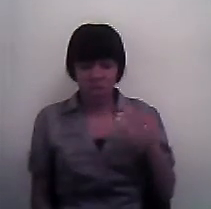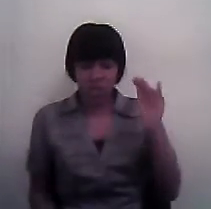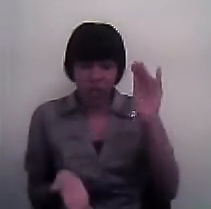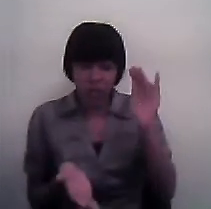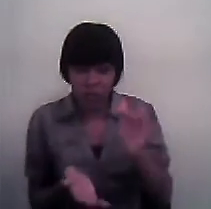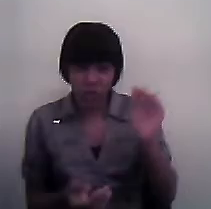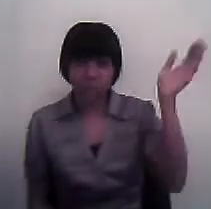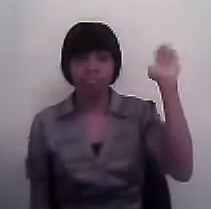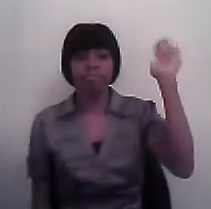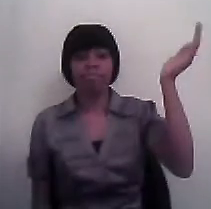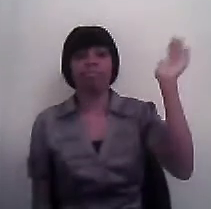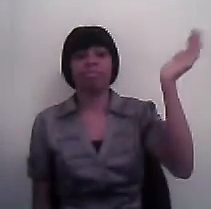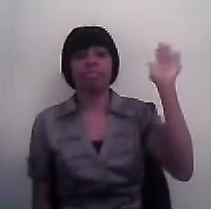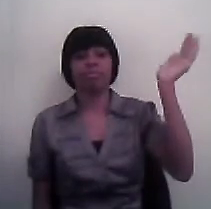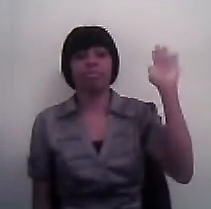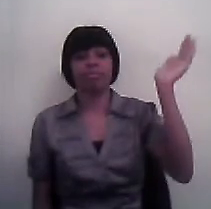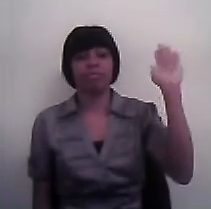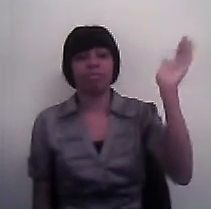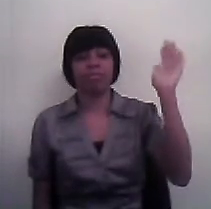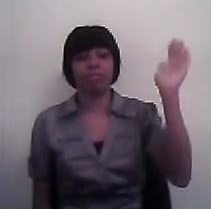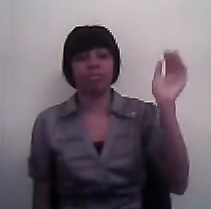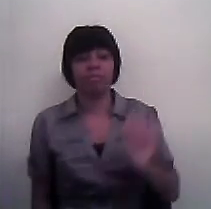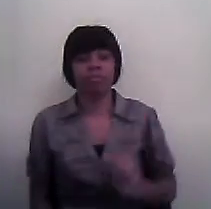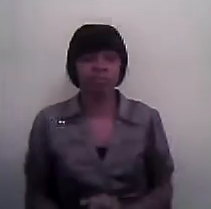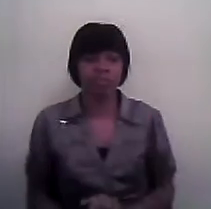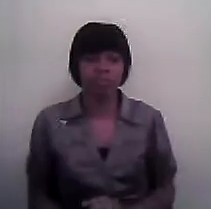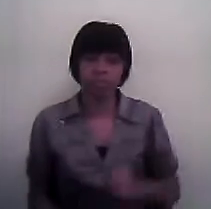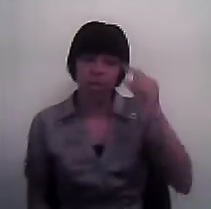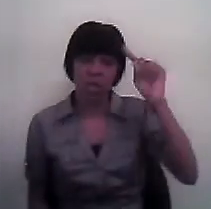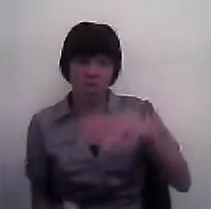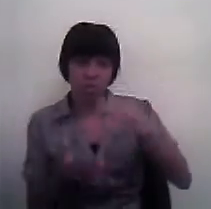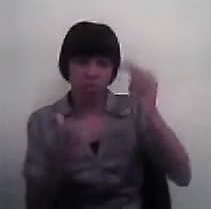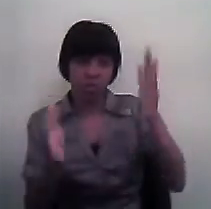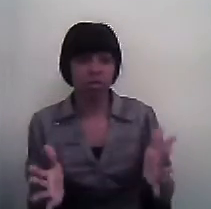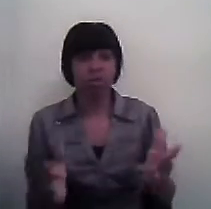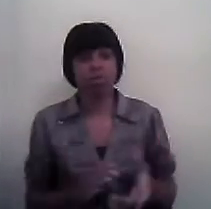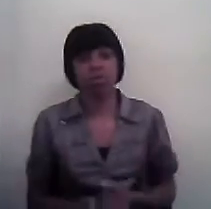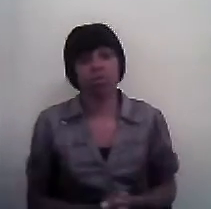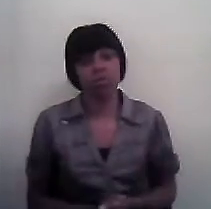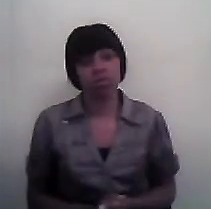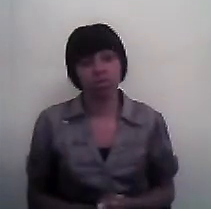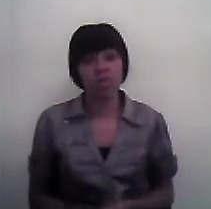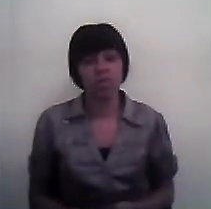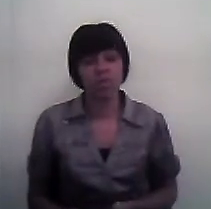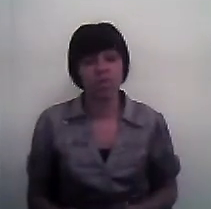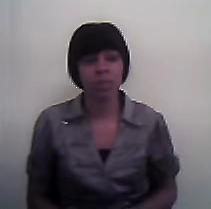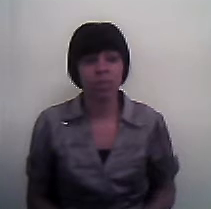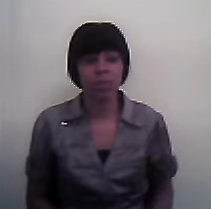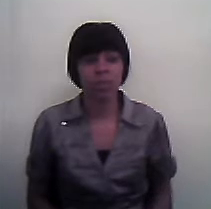they determine on their own from their area. It could be, one time I had a gentleman talk